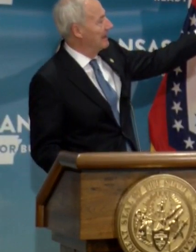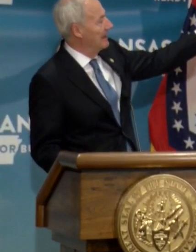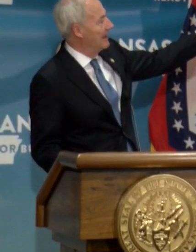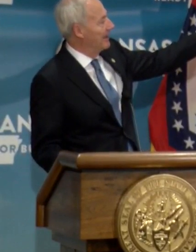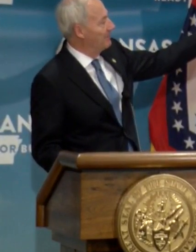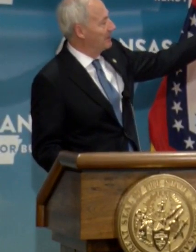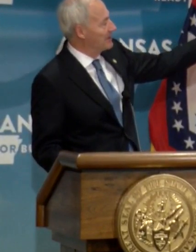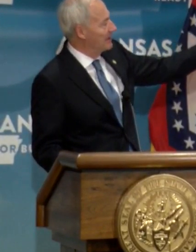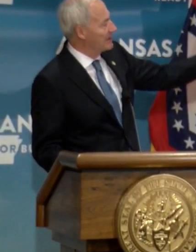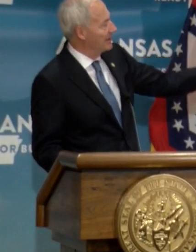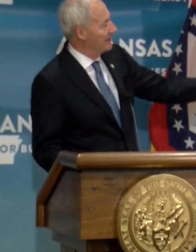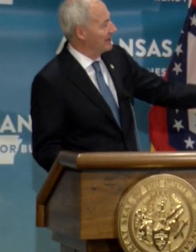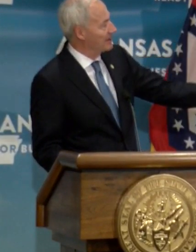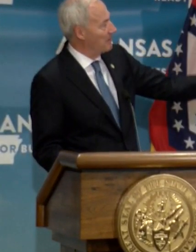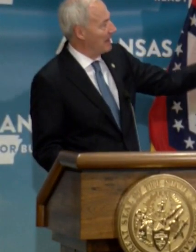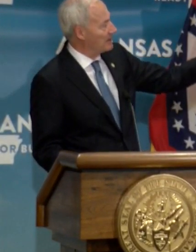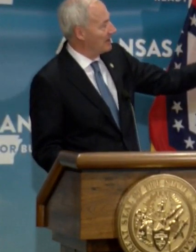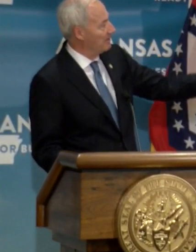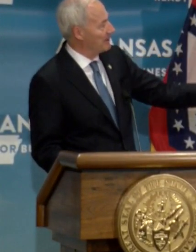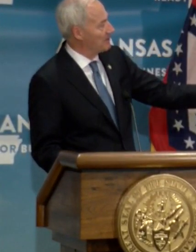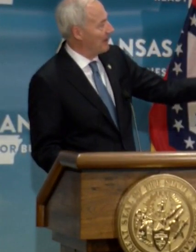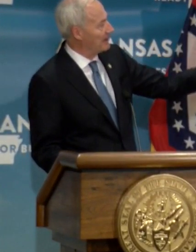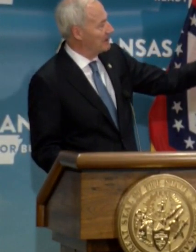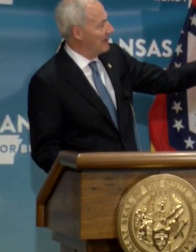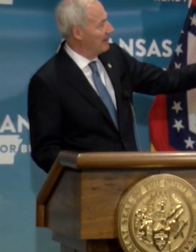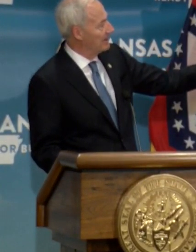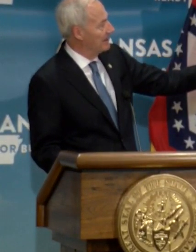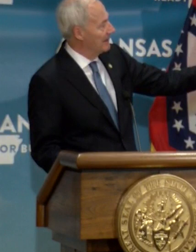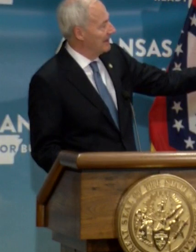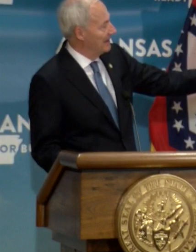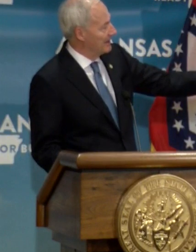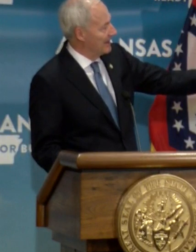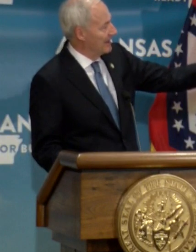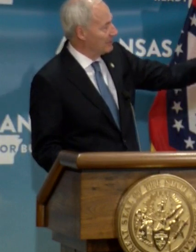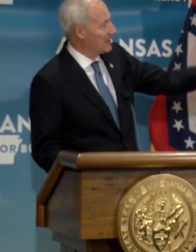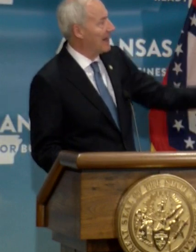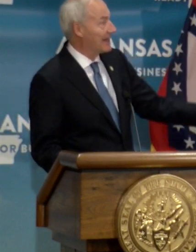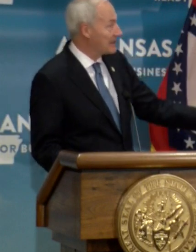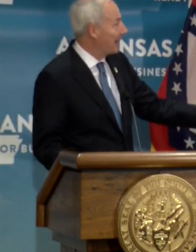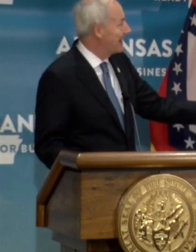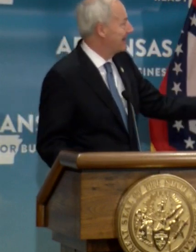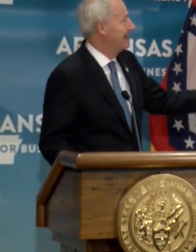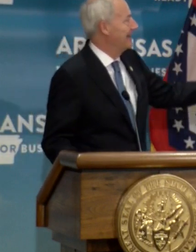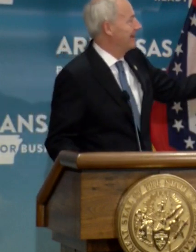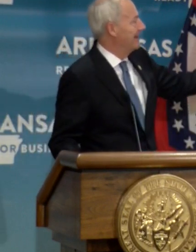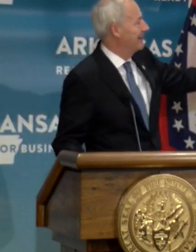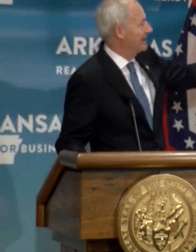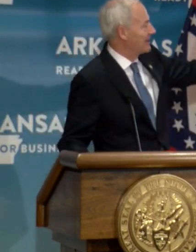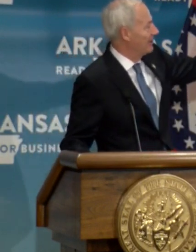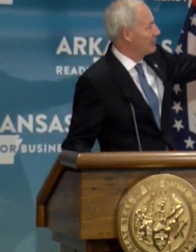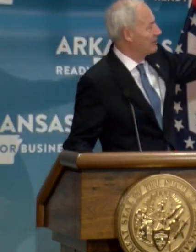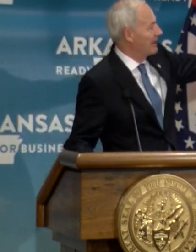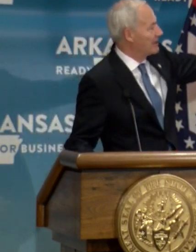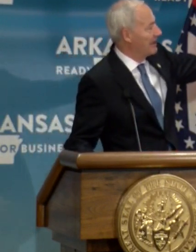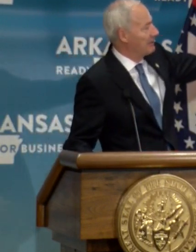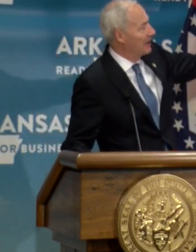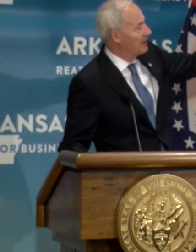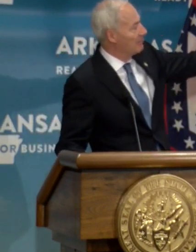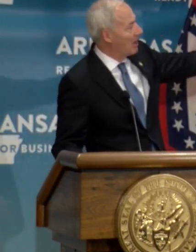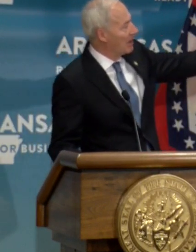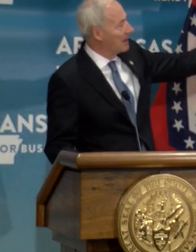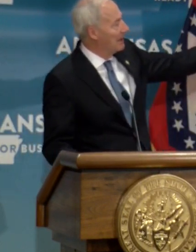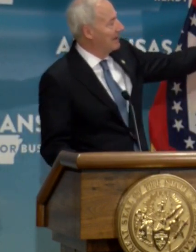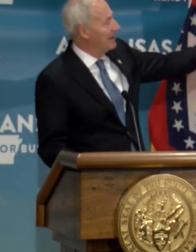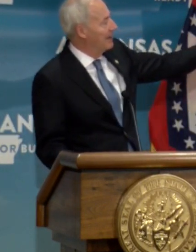day, but since then it spikes up, it spikes down. Today was a high spike that's close to that